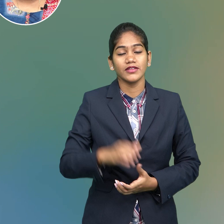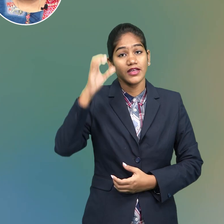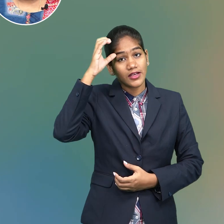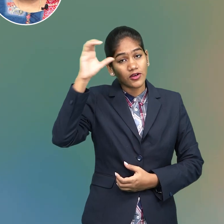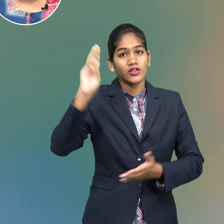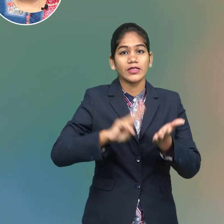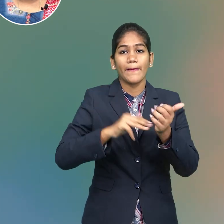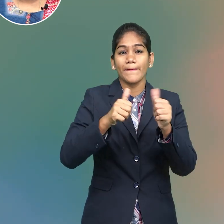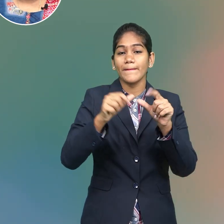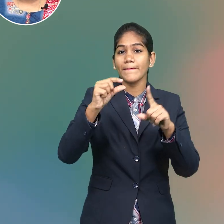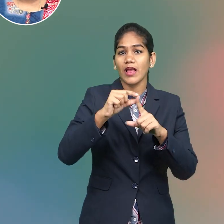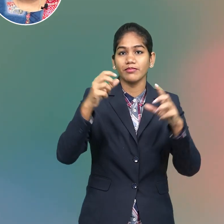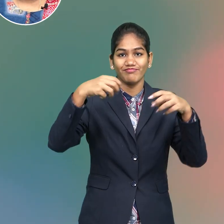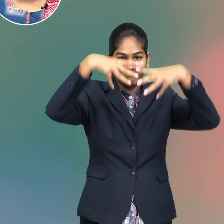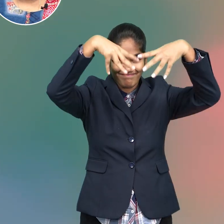Concept map.